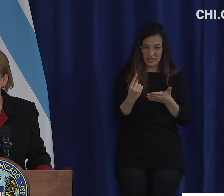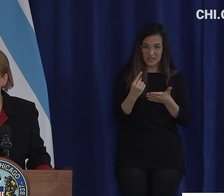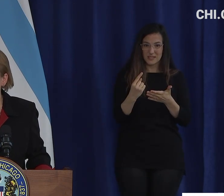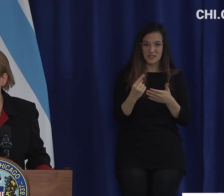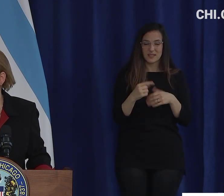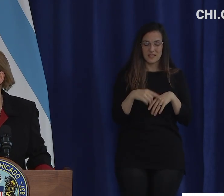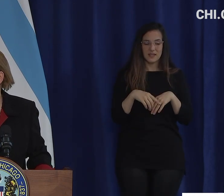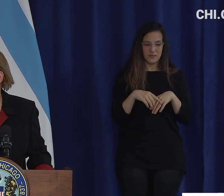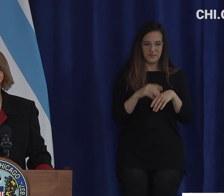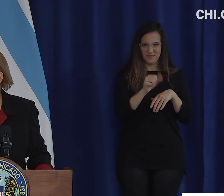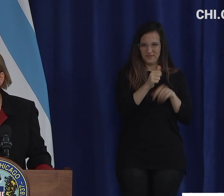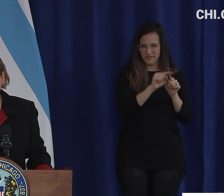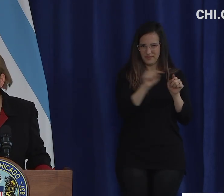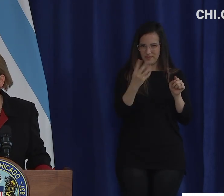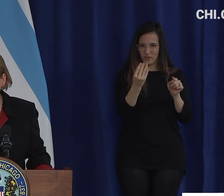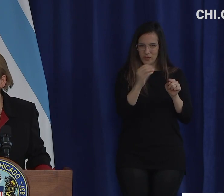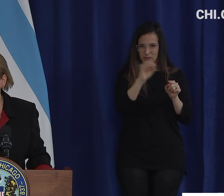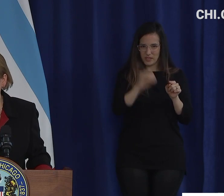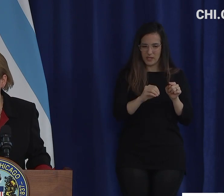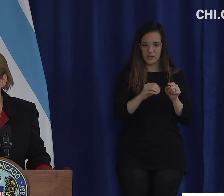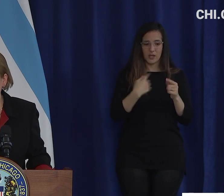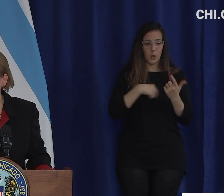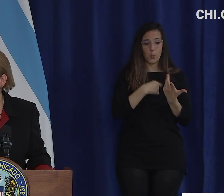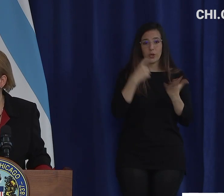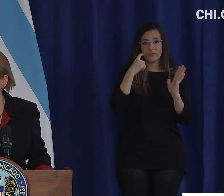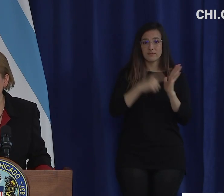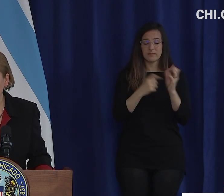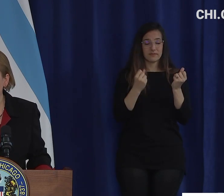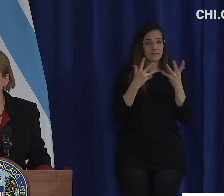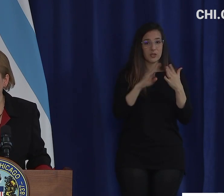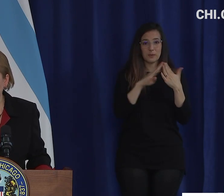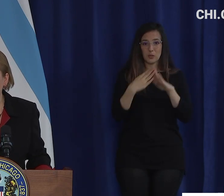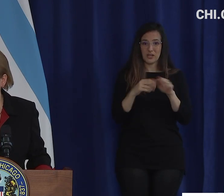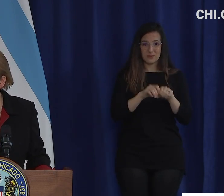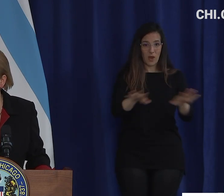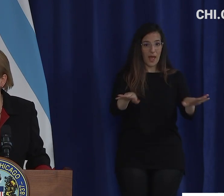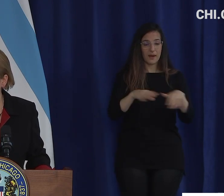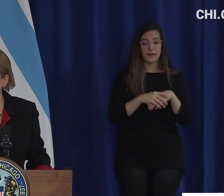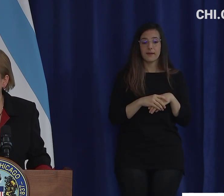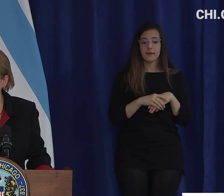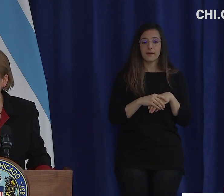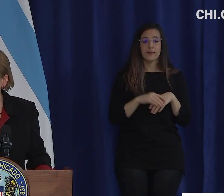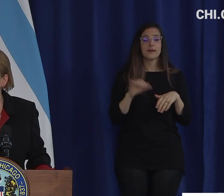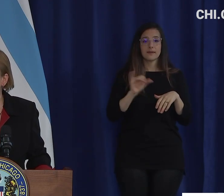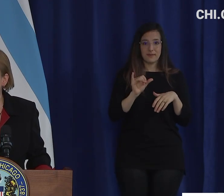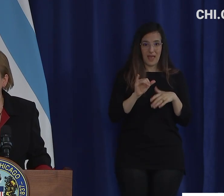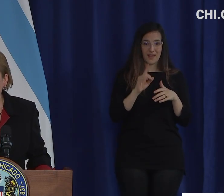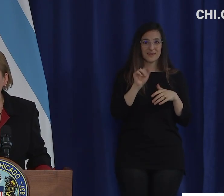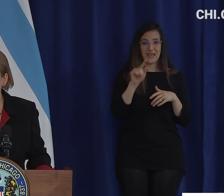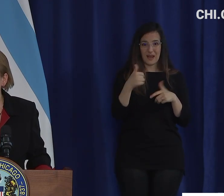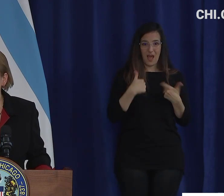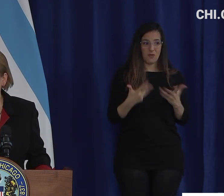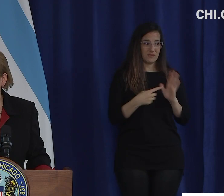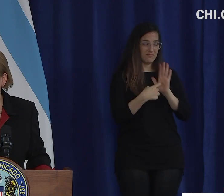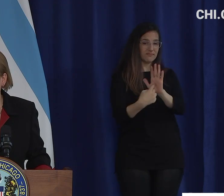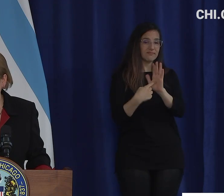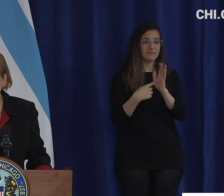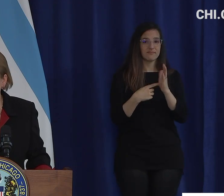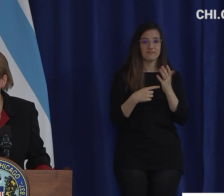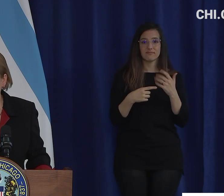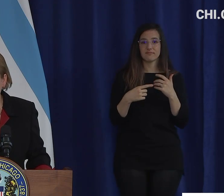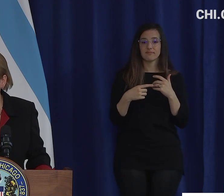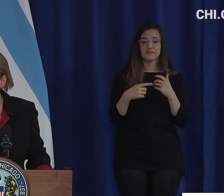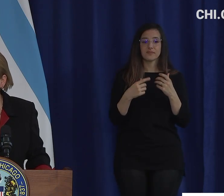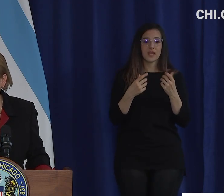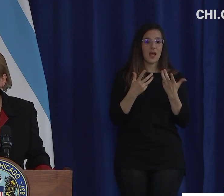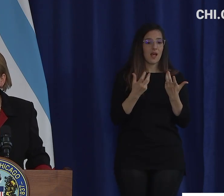is where we are just seeing a lot of community spread. It continues to be driven, like in the data that I showed, a lot of this by